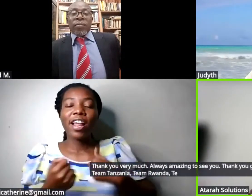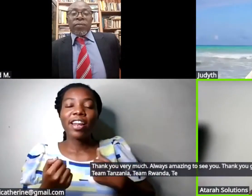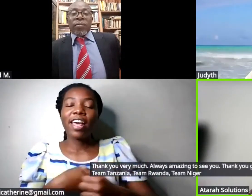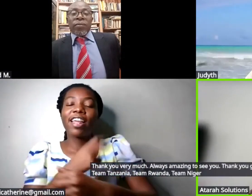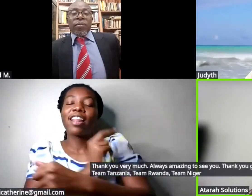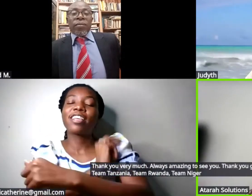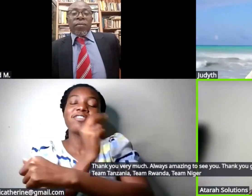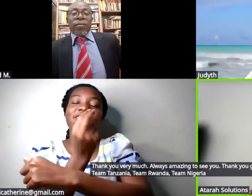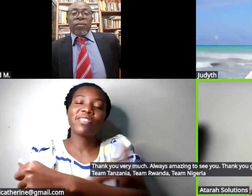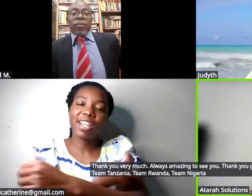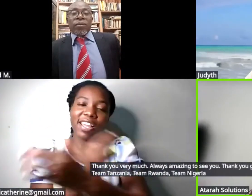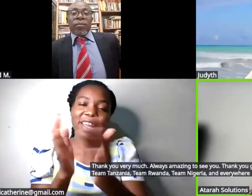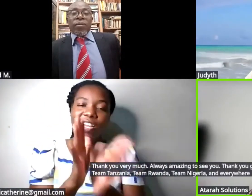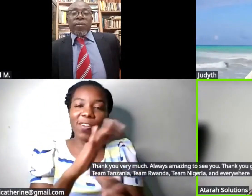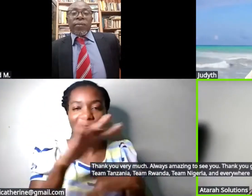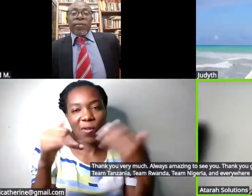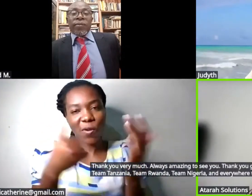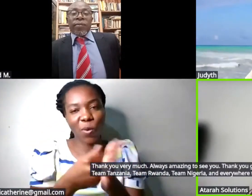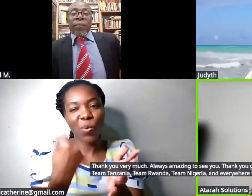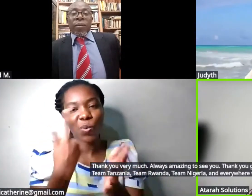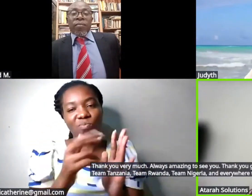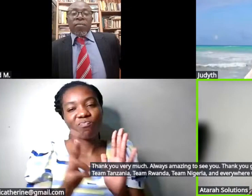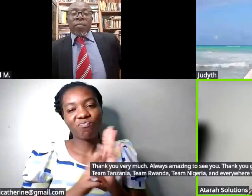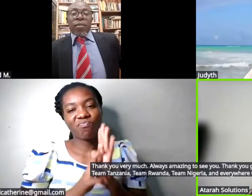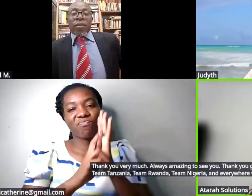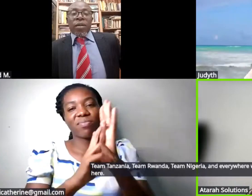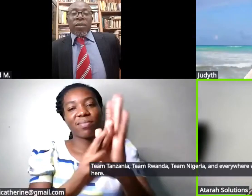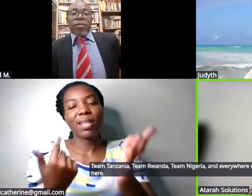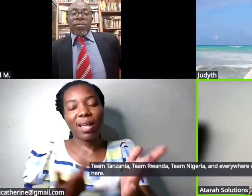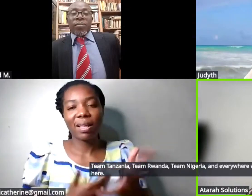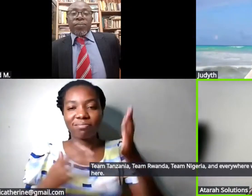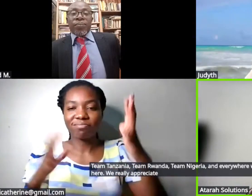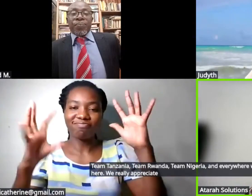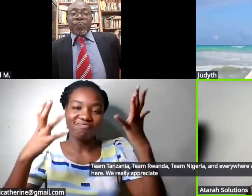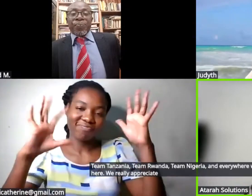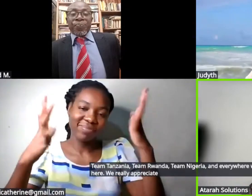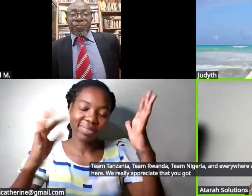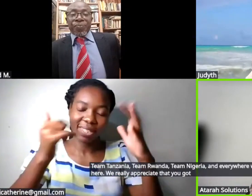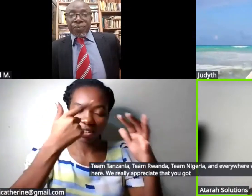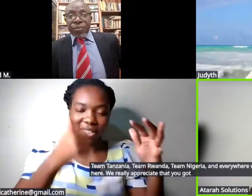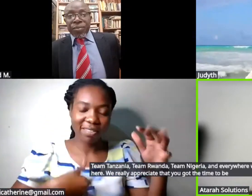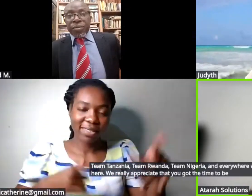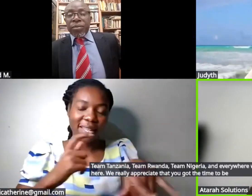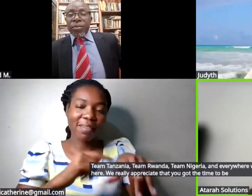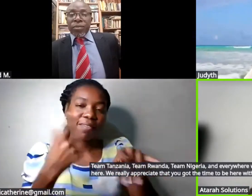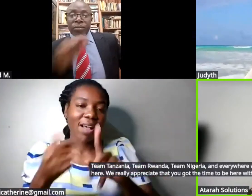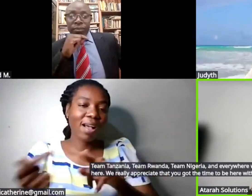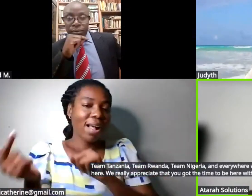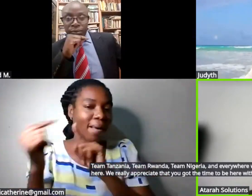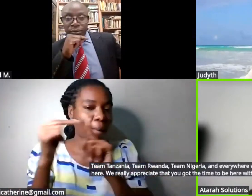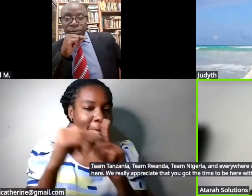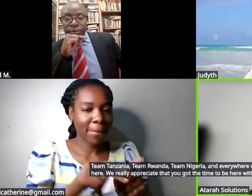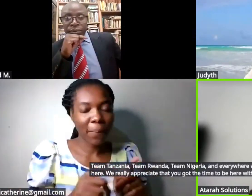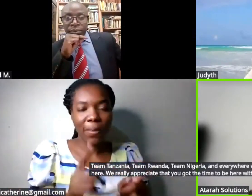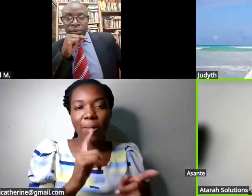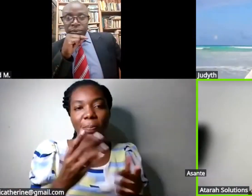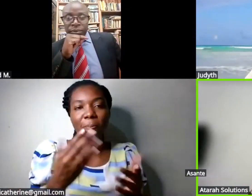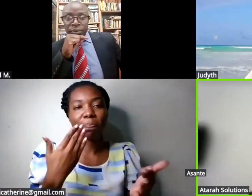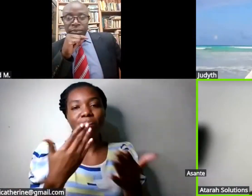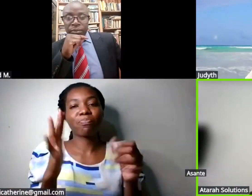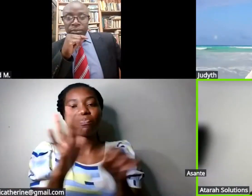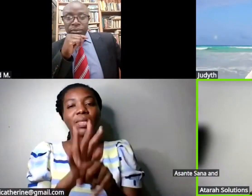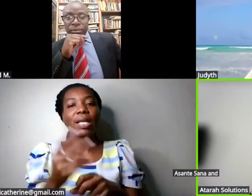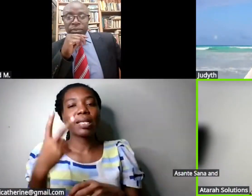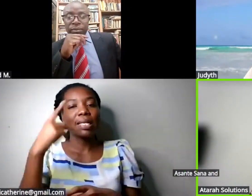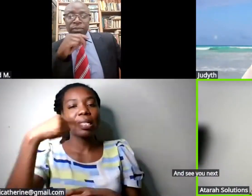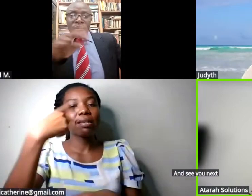and everywhere who is represented here. We really appreciate that you got the time to be here with us tonight. Asanteni sana, and see you next